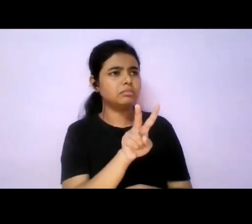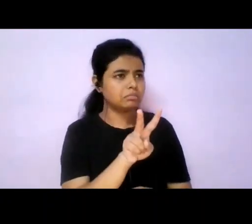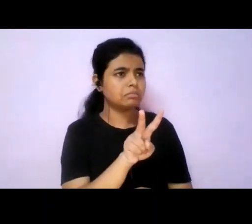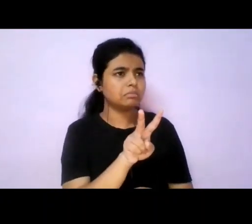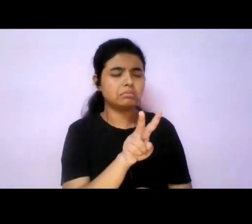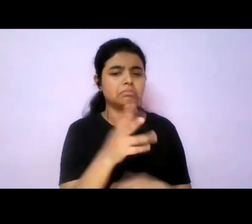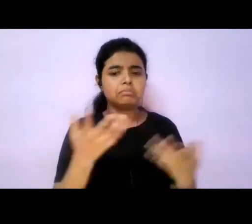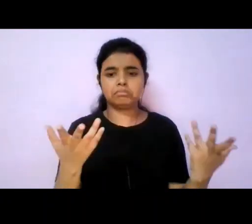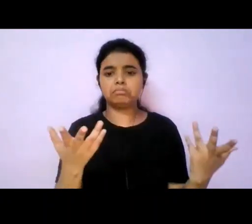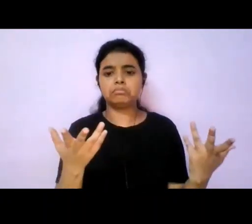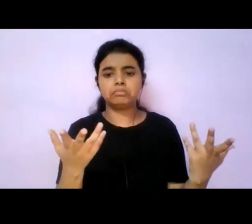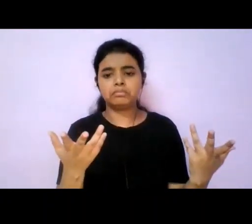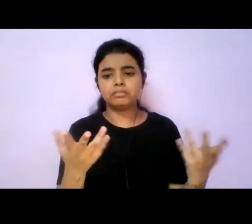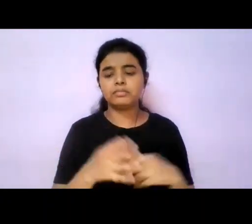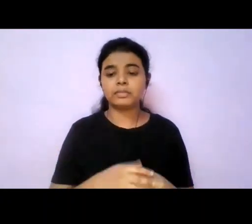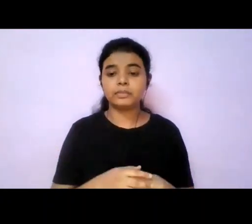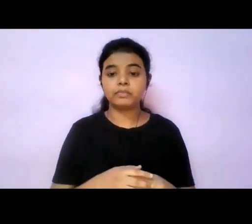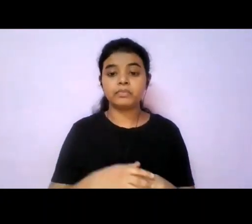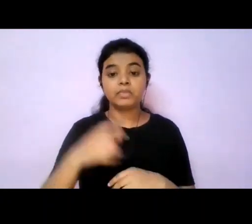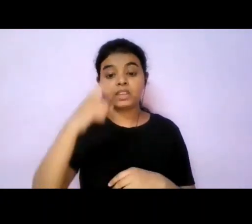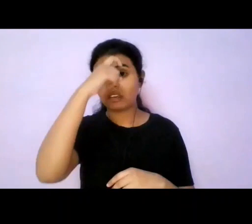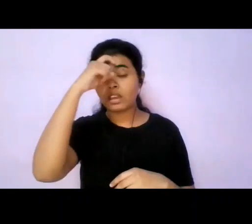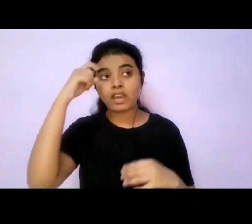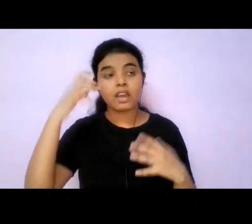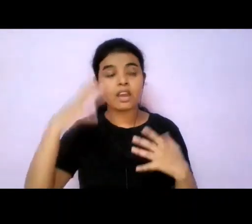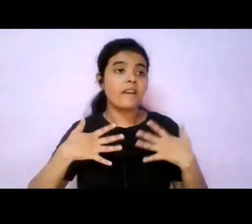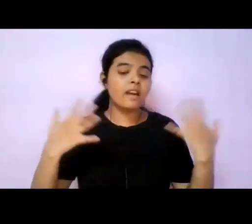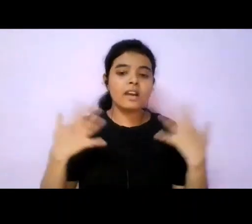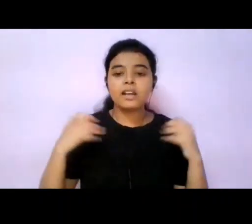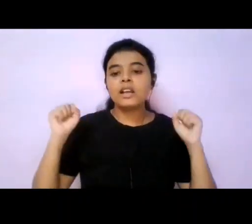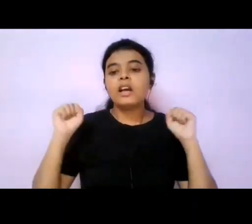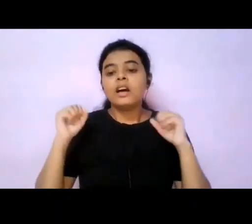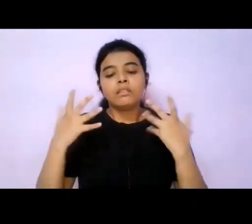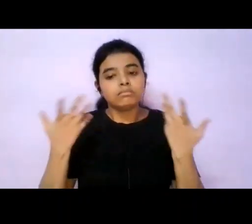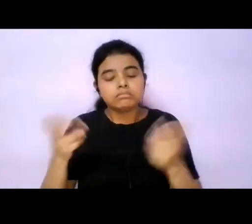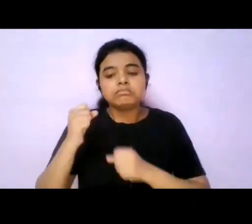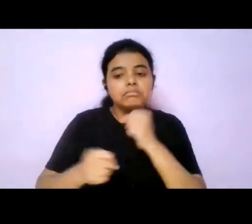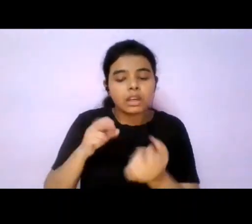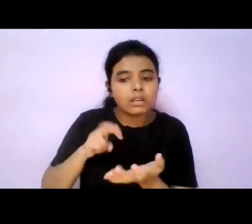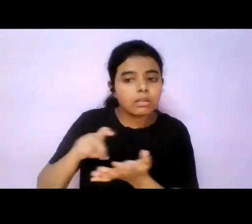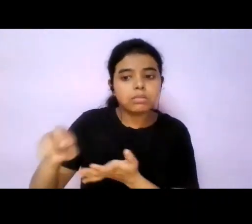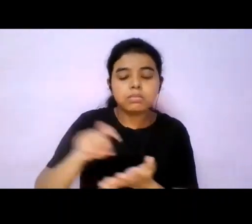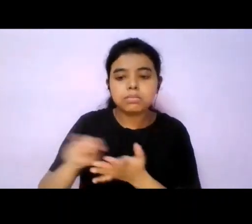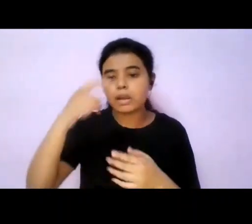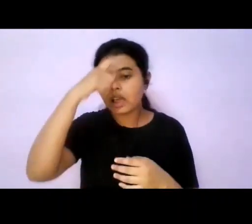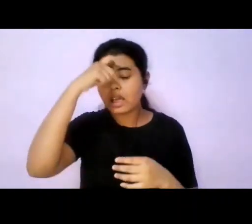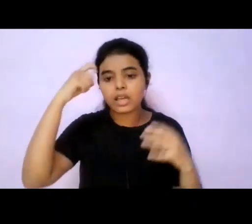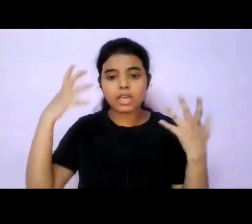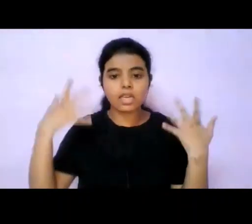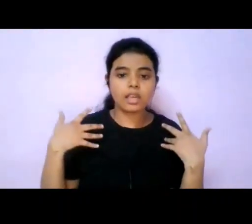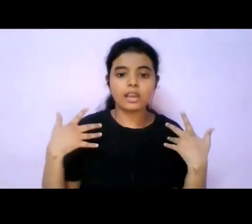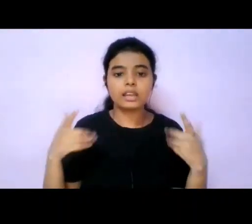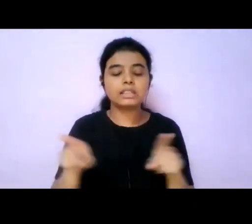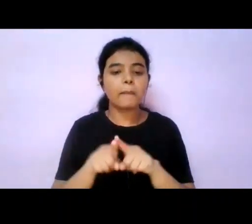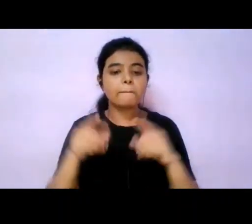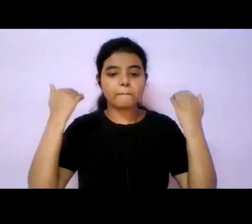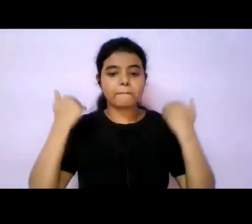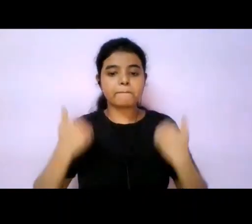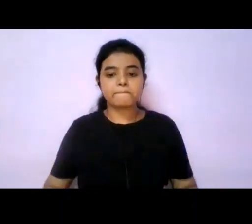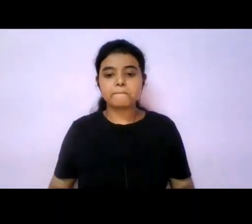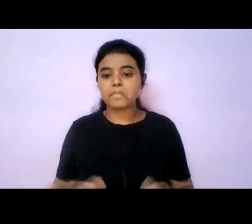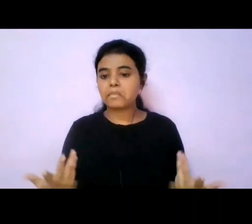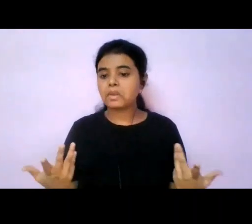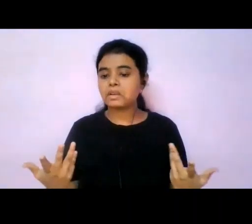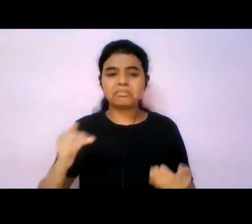hair. Sweat, morning breath, hangovers, headaches, crumpled clothes. The physical remains of long haul,